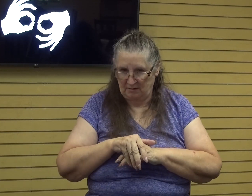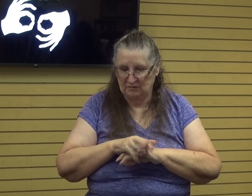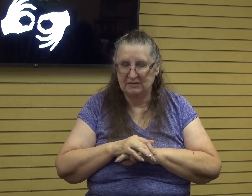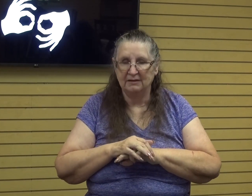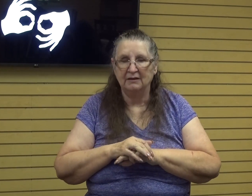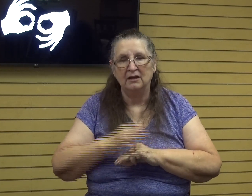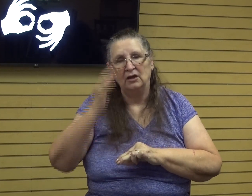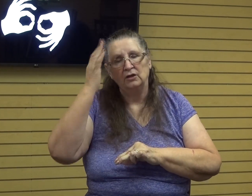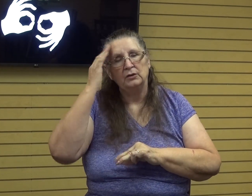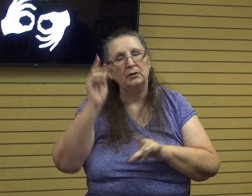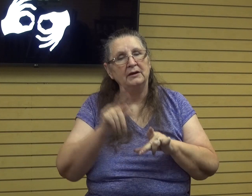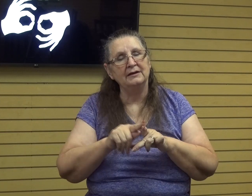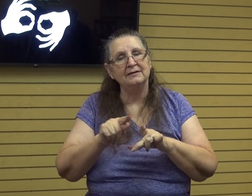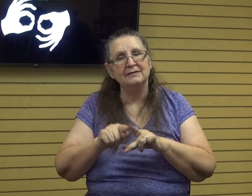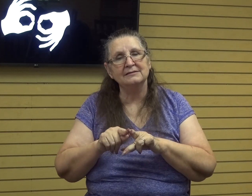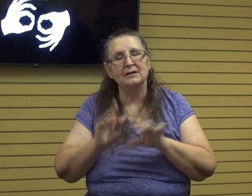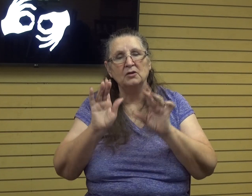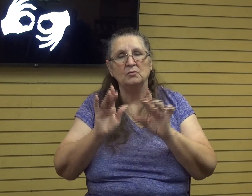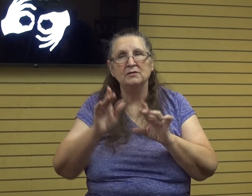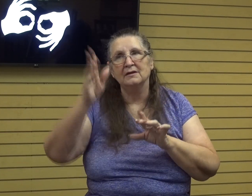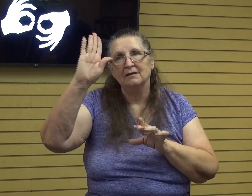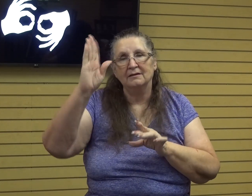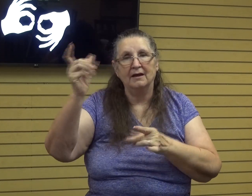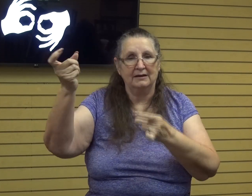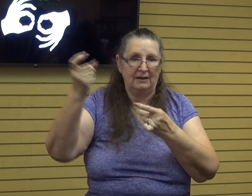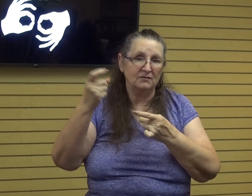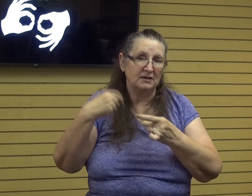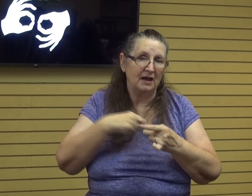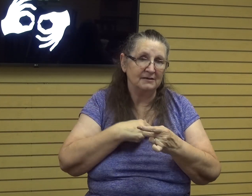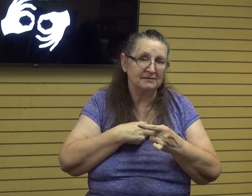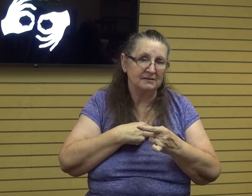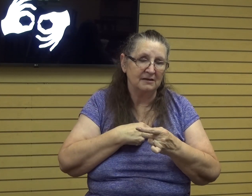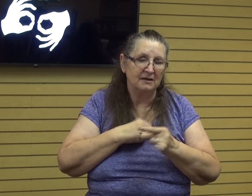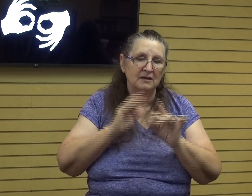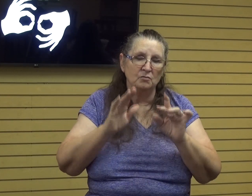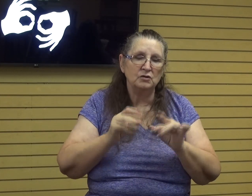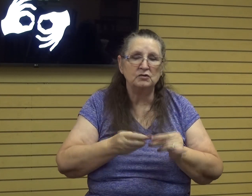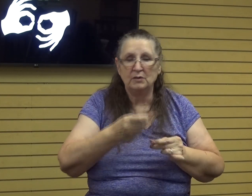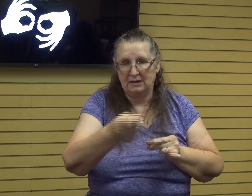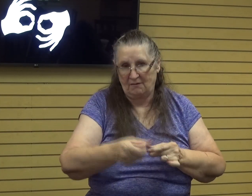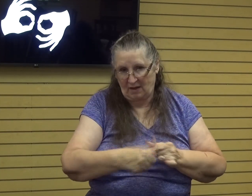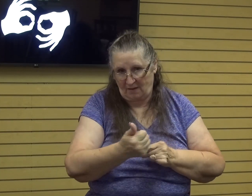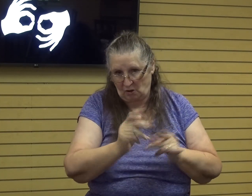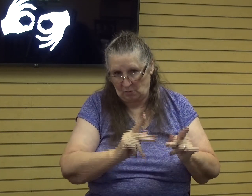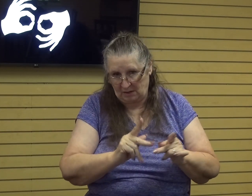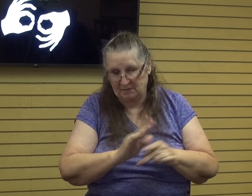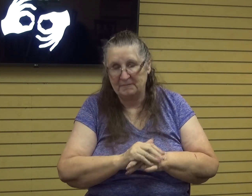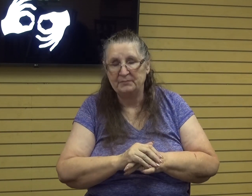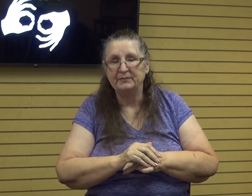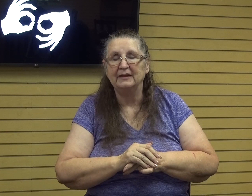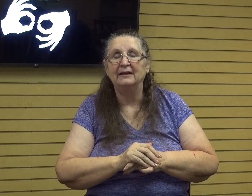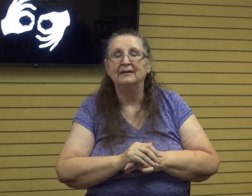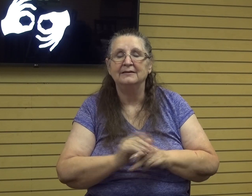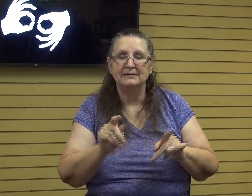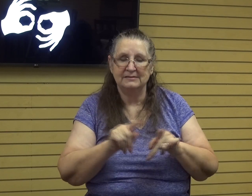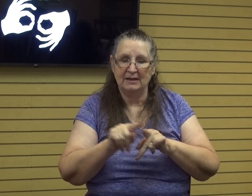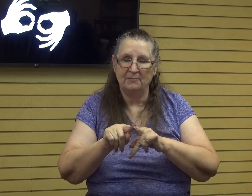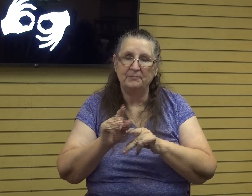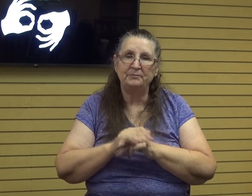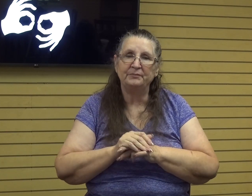the same mercy that God grants us is the mercy that we should grant others. And having the